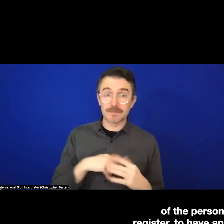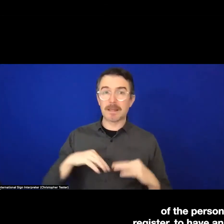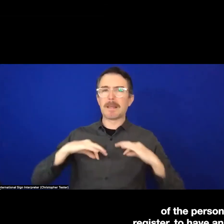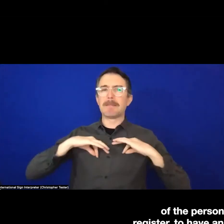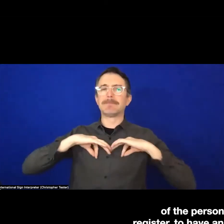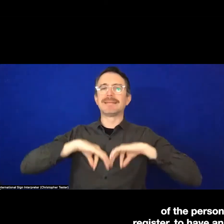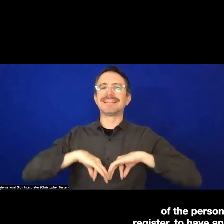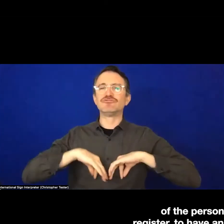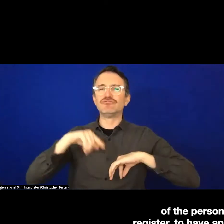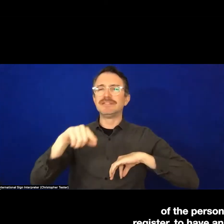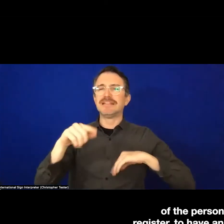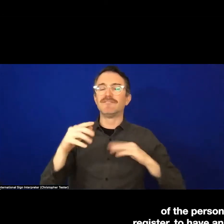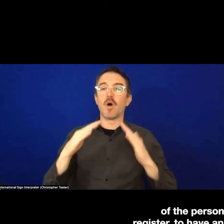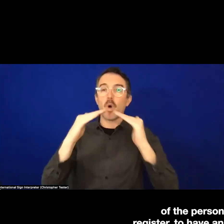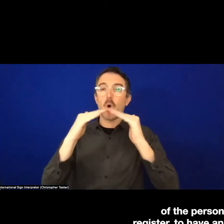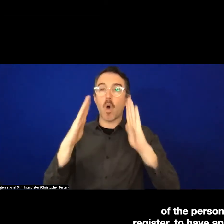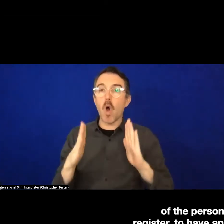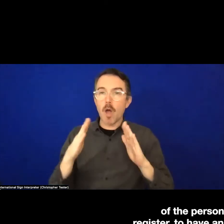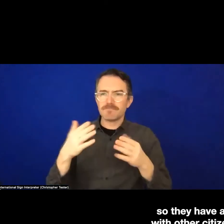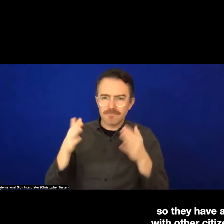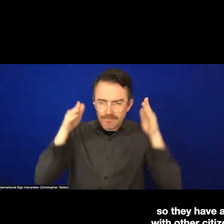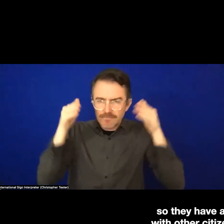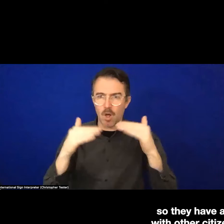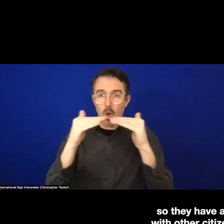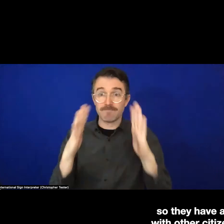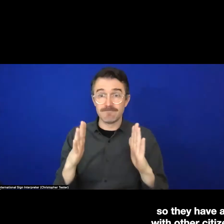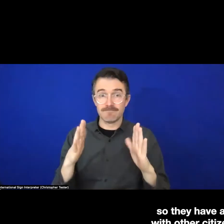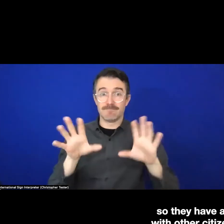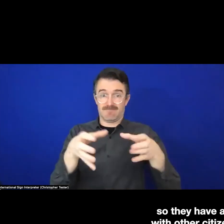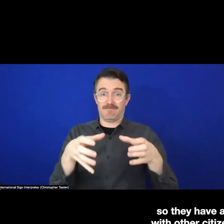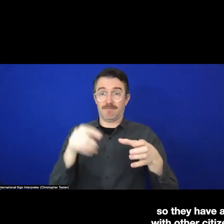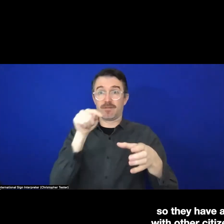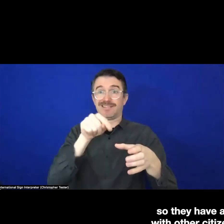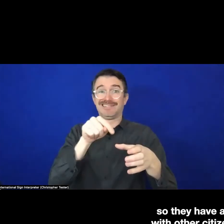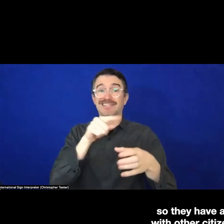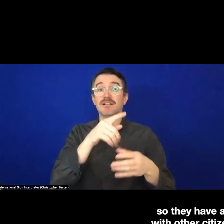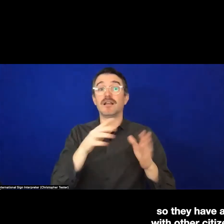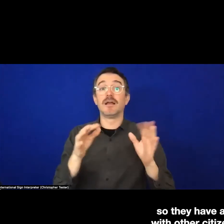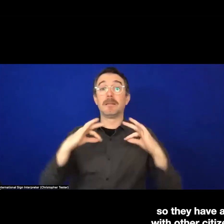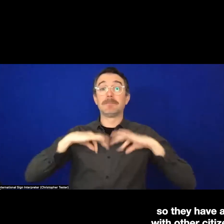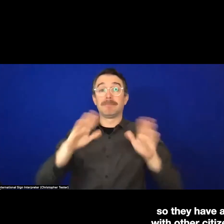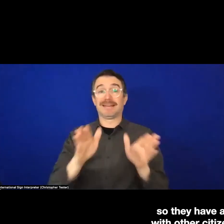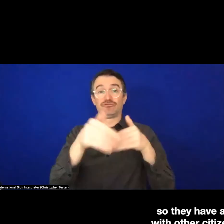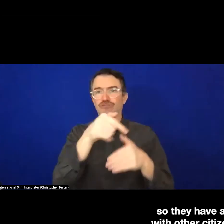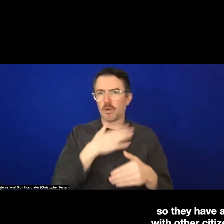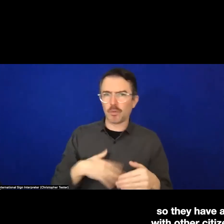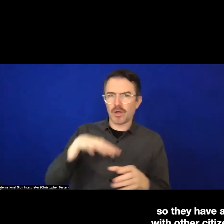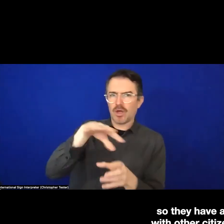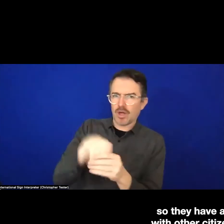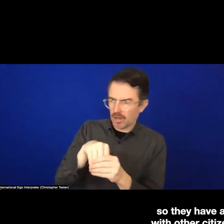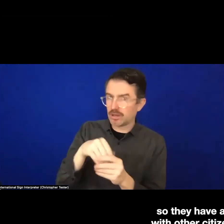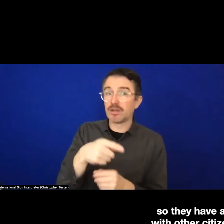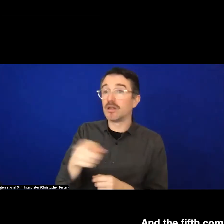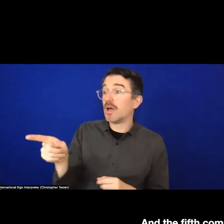with disability to register, to have an ID as an Indonesian, so they have an equal access with other citizens